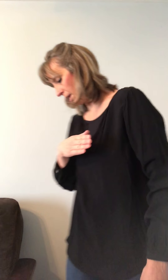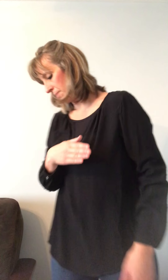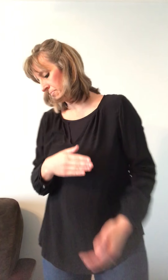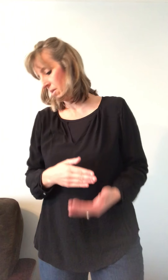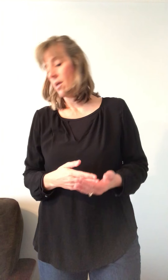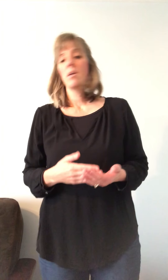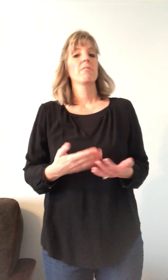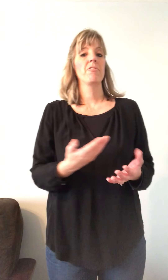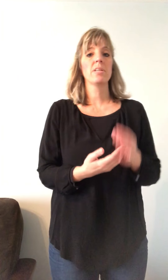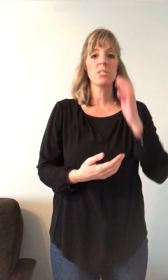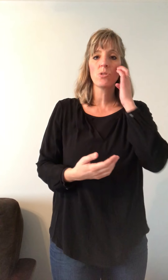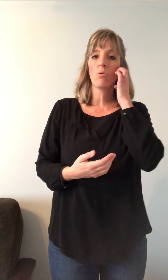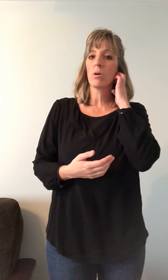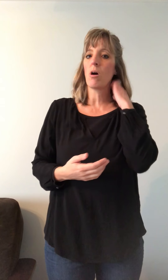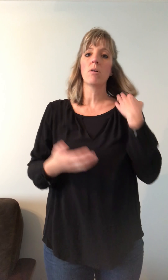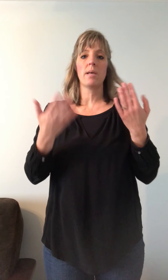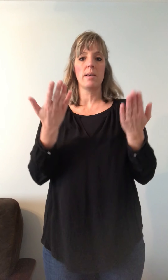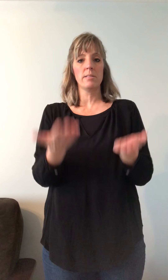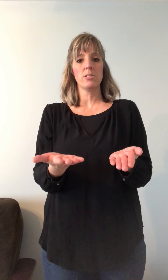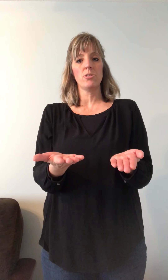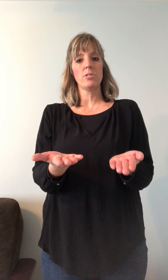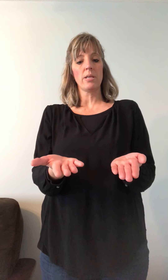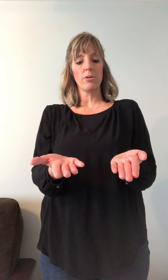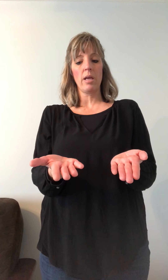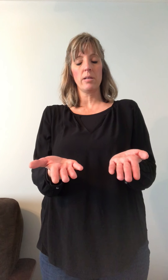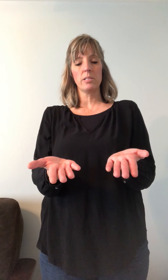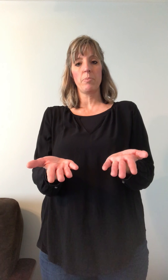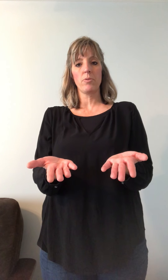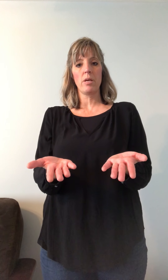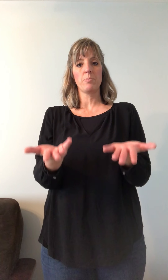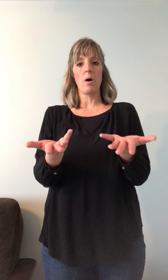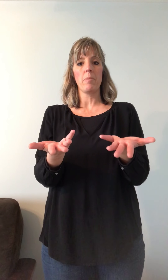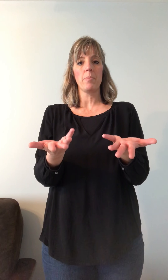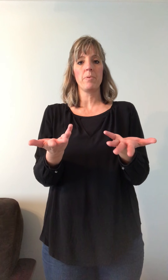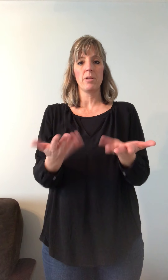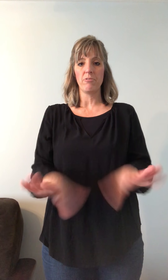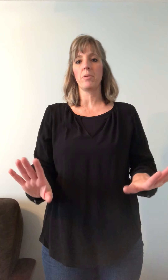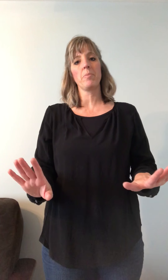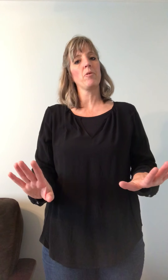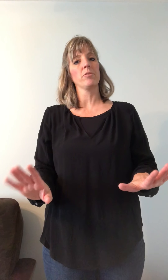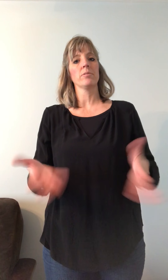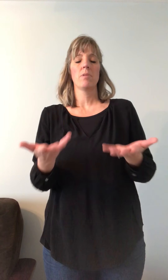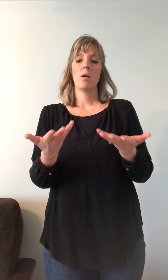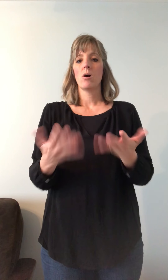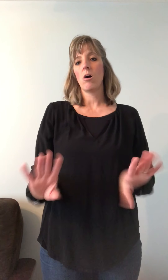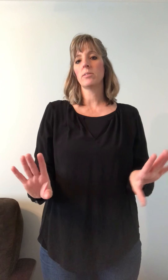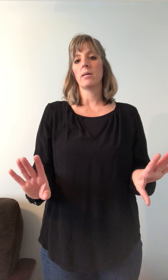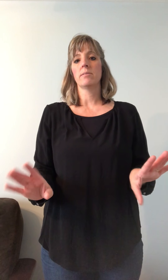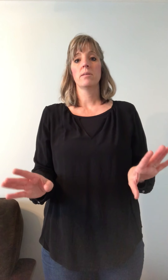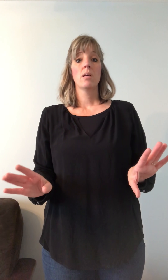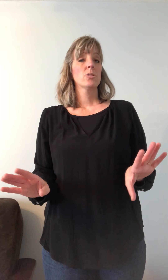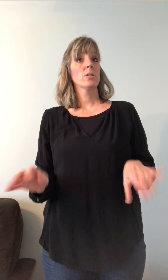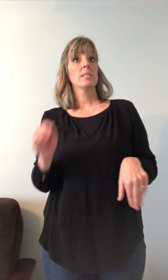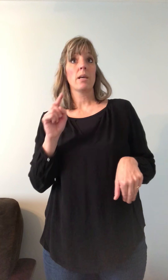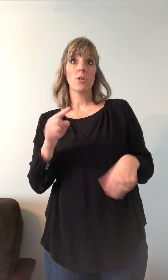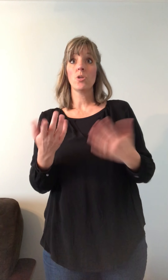okay? Finish or all done is you take your hands, both hands palm up, and you flip them over. All done. So you can say, are you